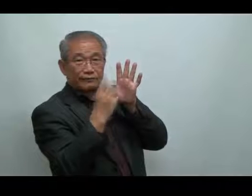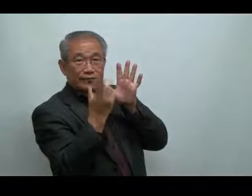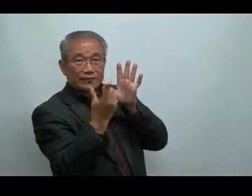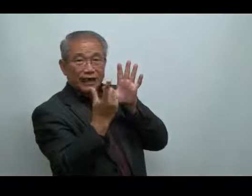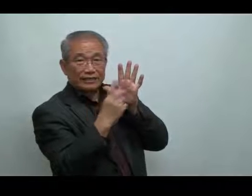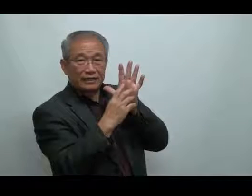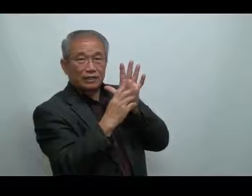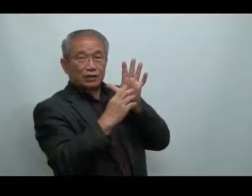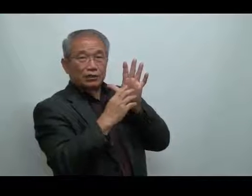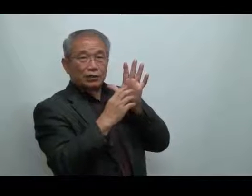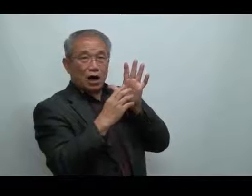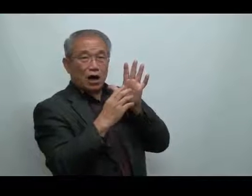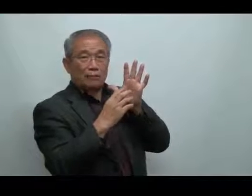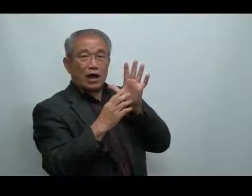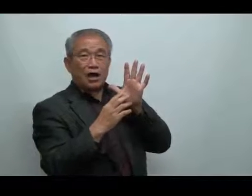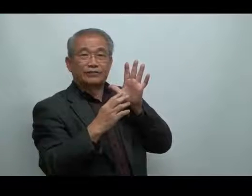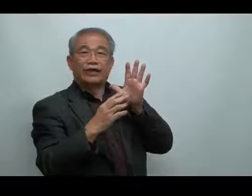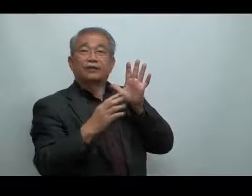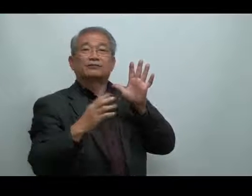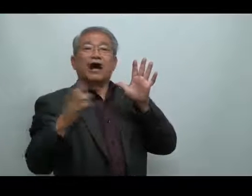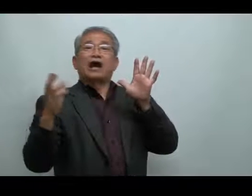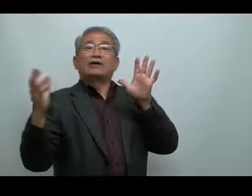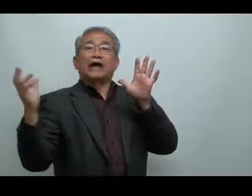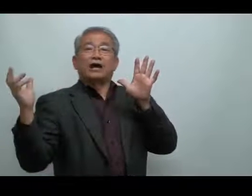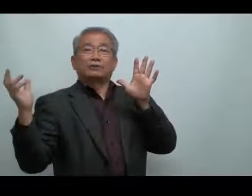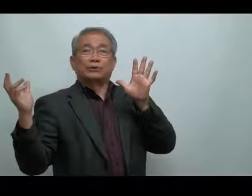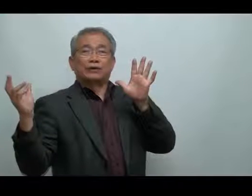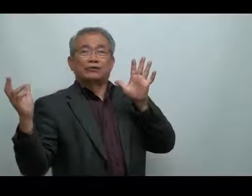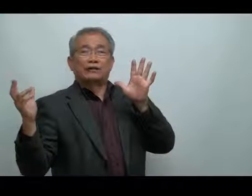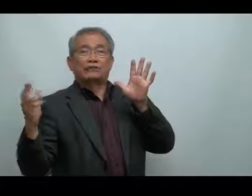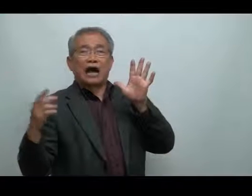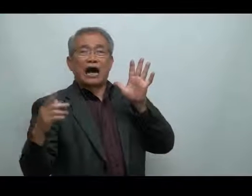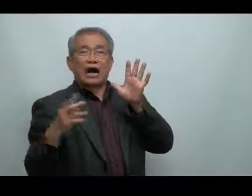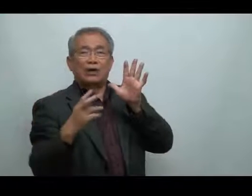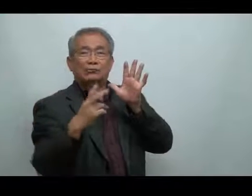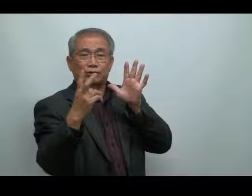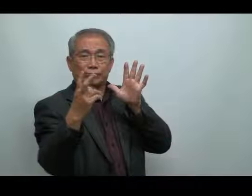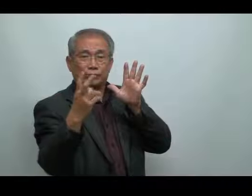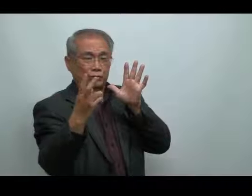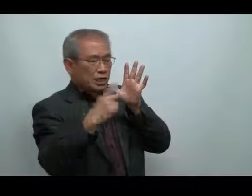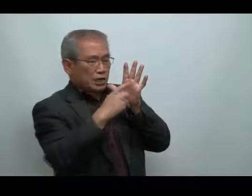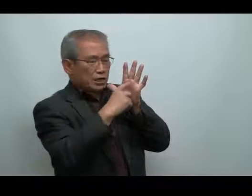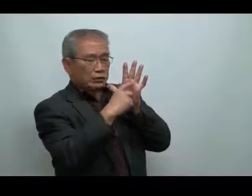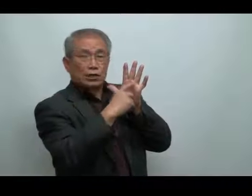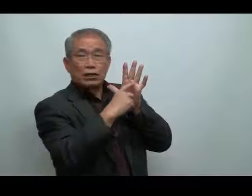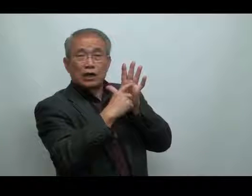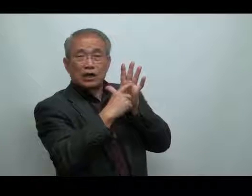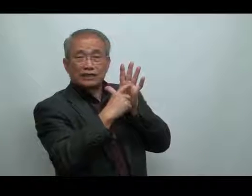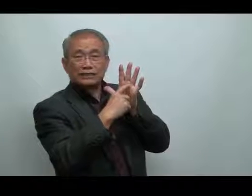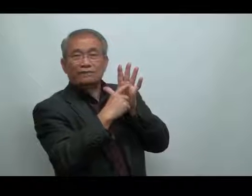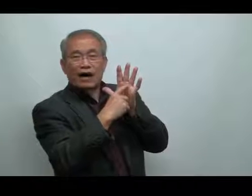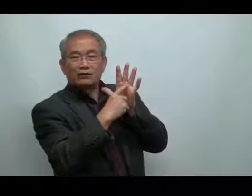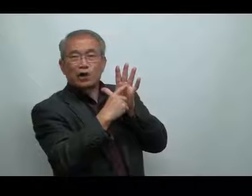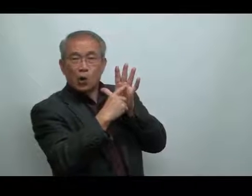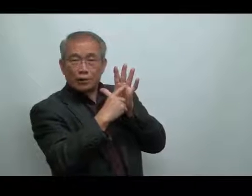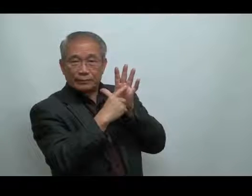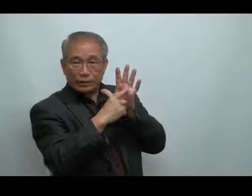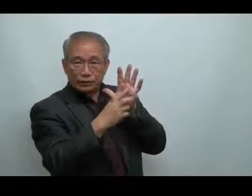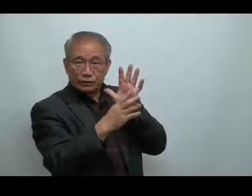first idea, Amazing Grace, how sweet the sound. What to do is sing the vowels only, because you need